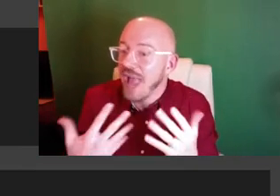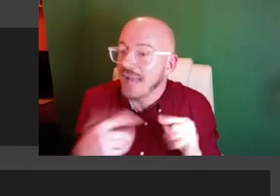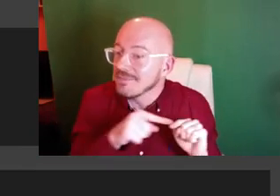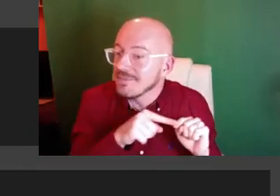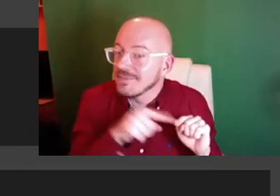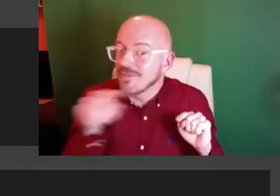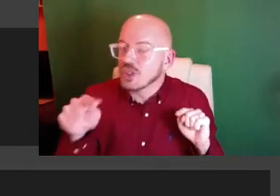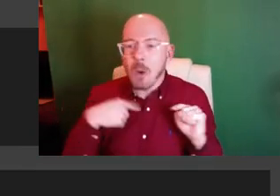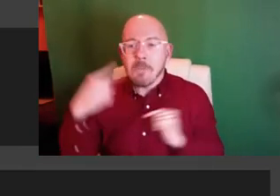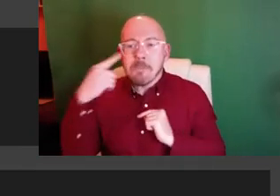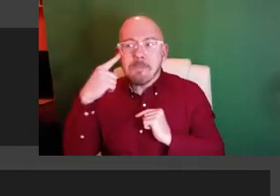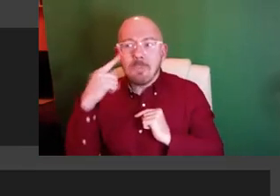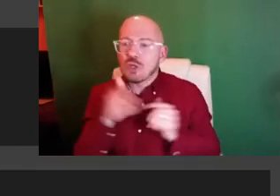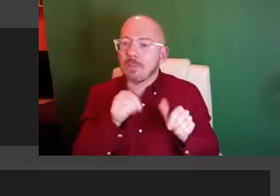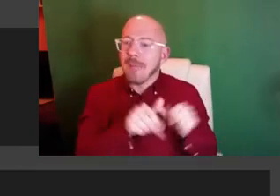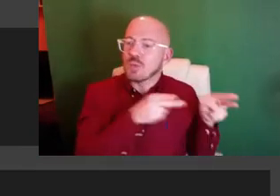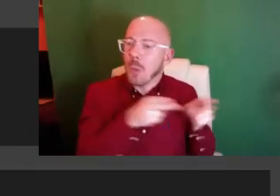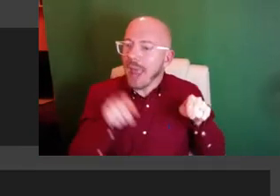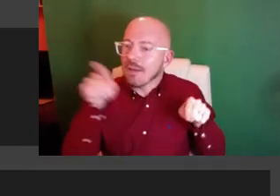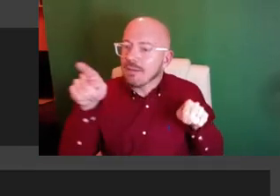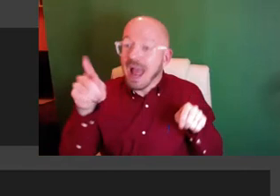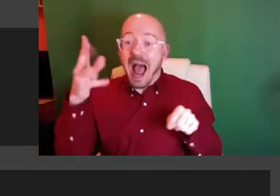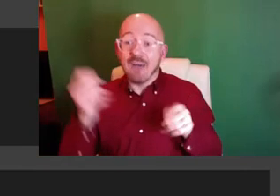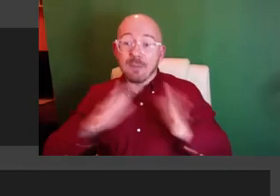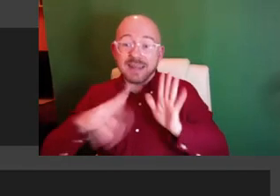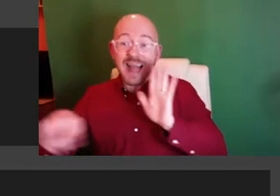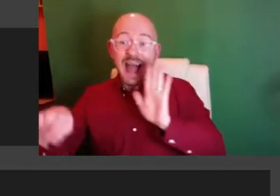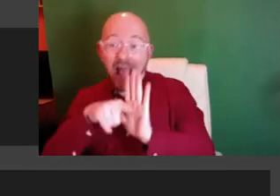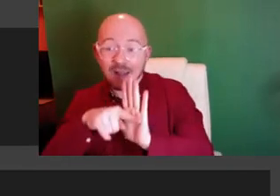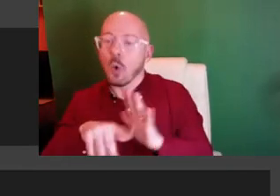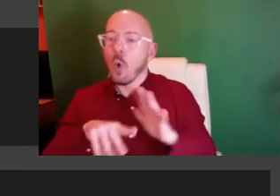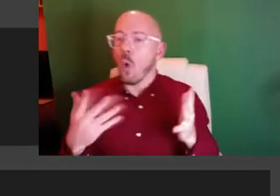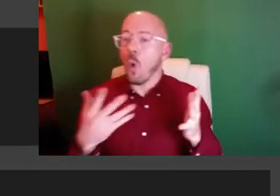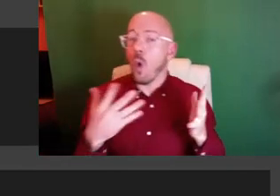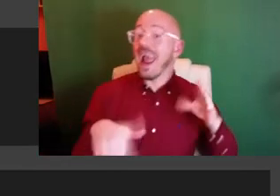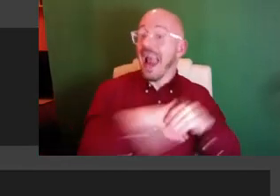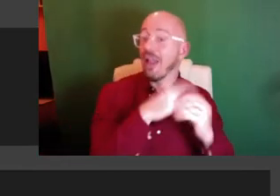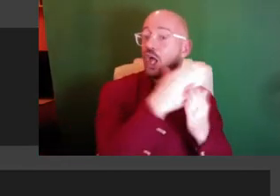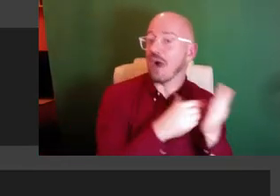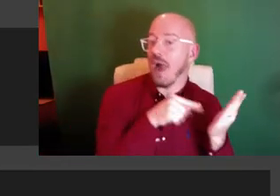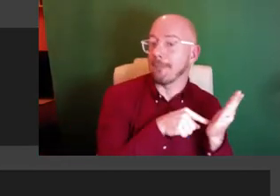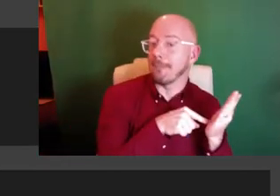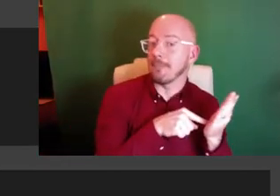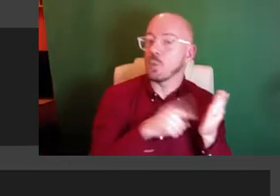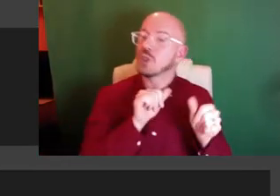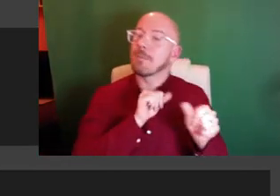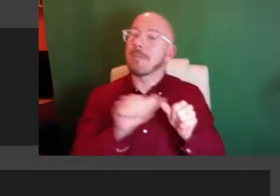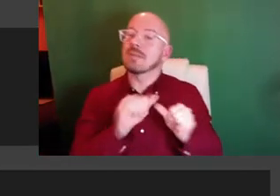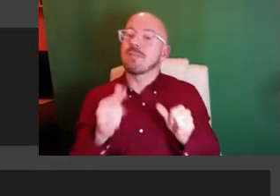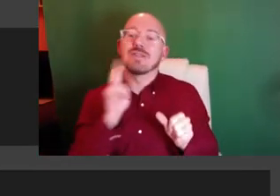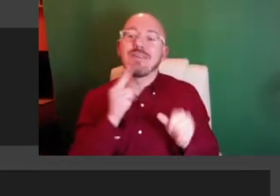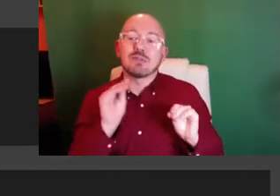different approach to the recognition of BSL. Because Wales doesn't have its own BSL Act as yet, we were interested to